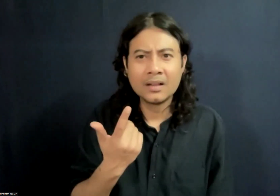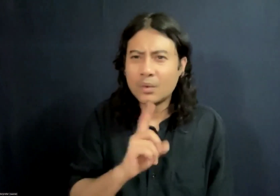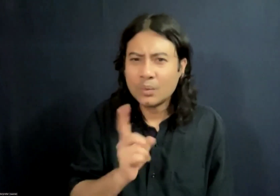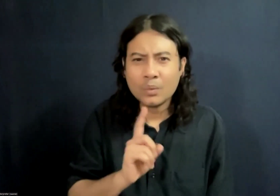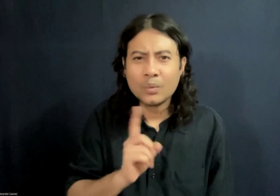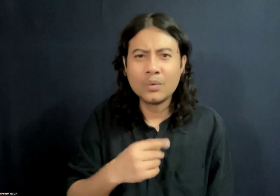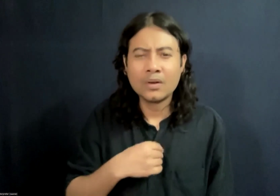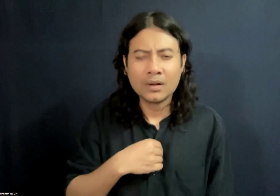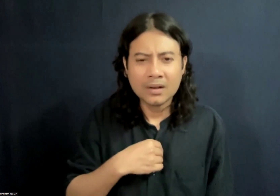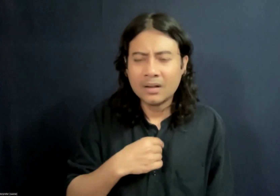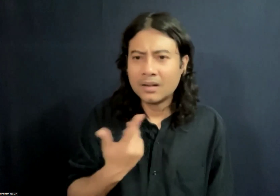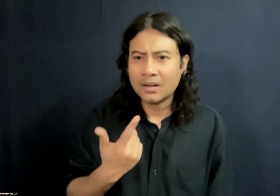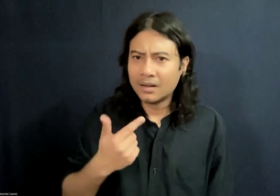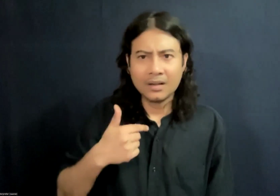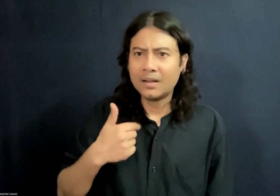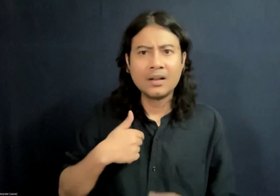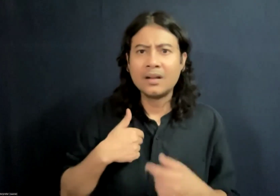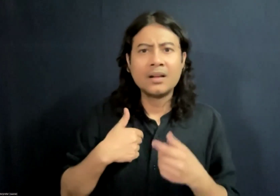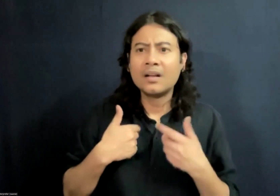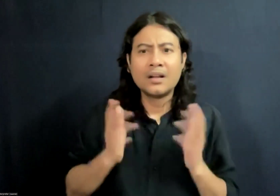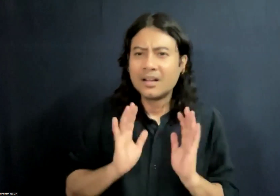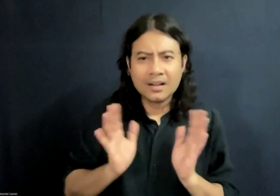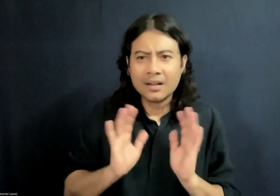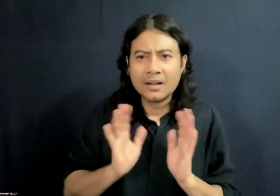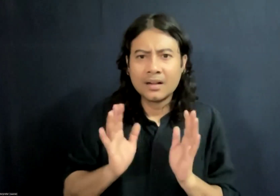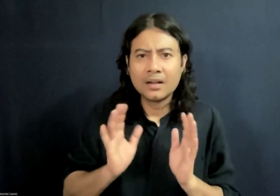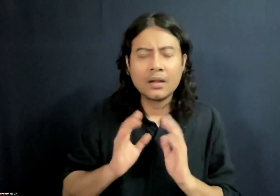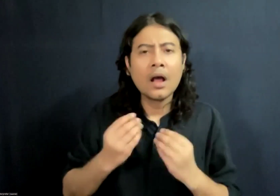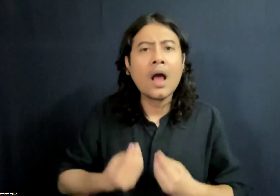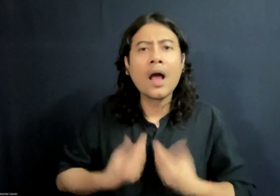because people are not happy in giving donation here.